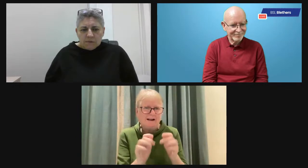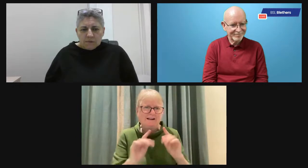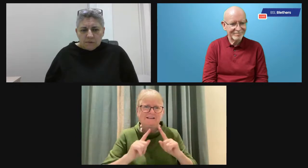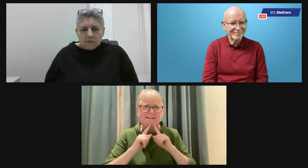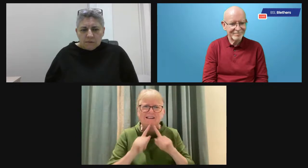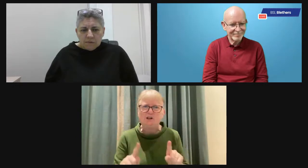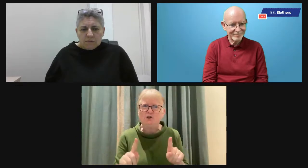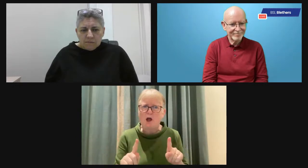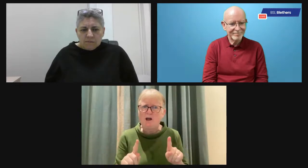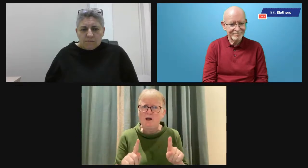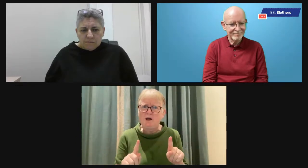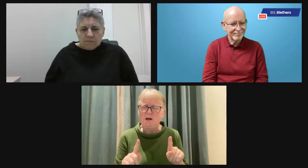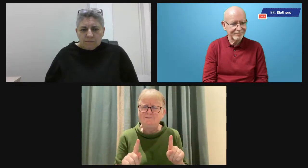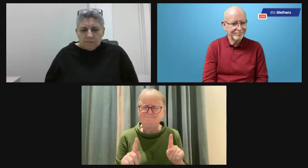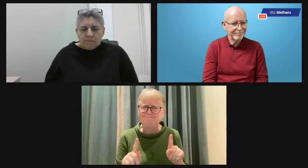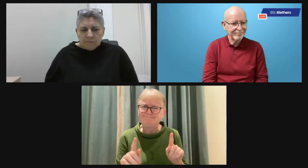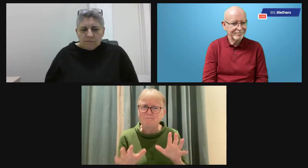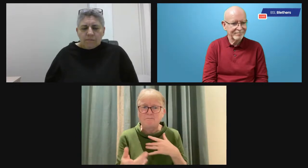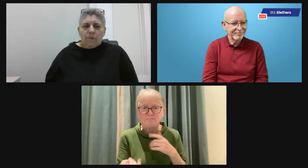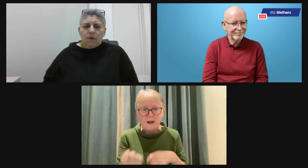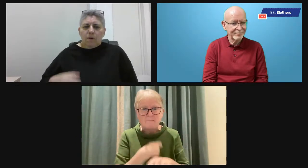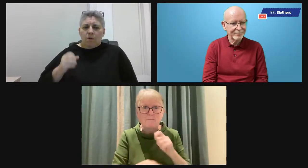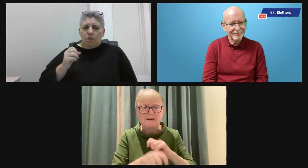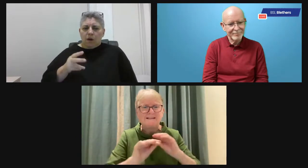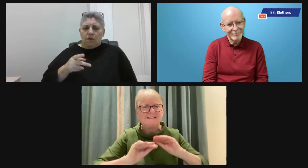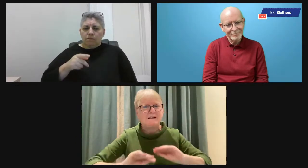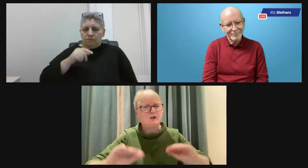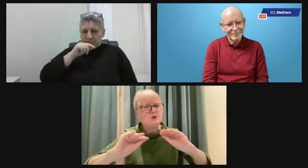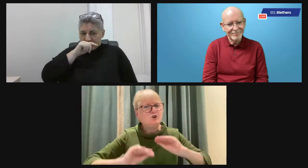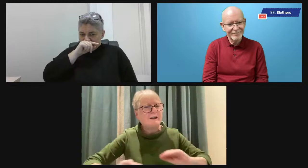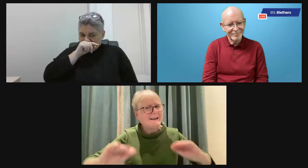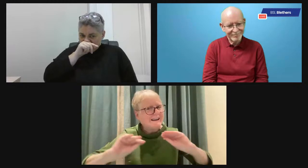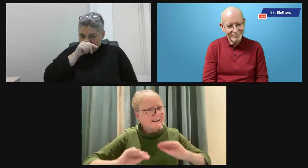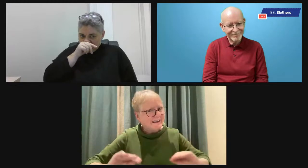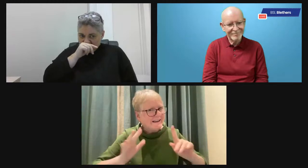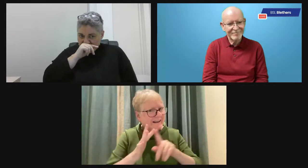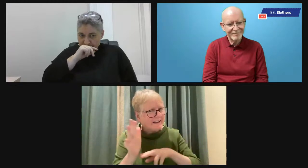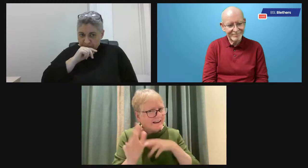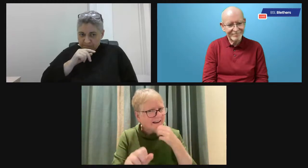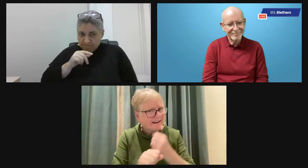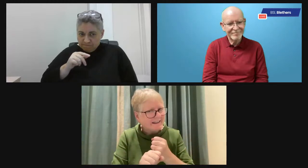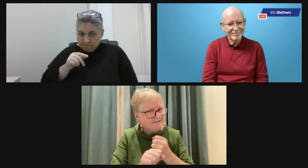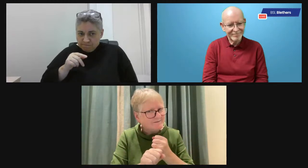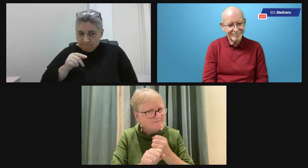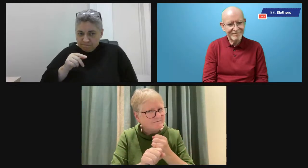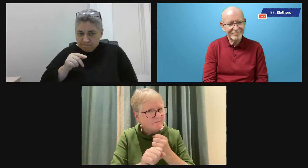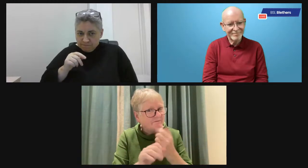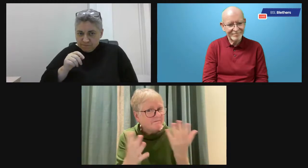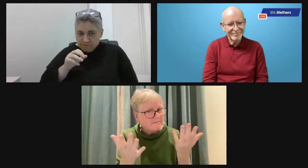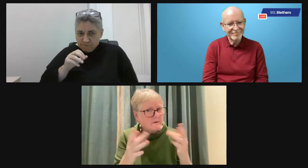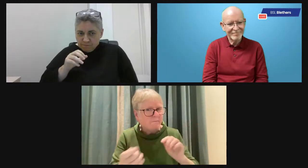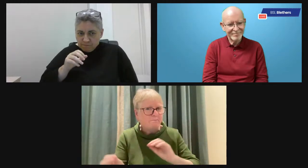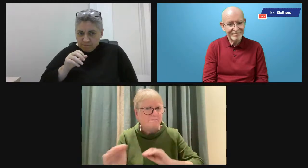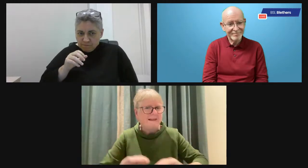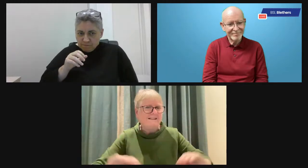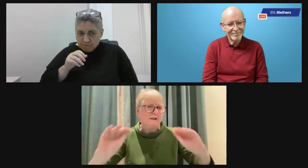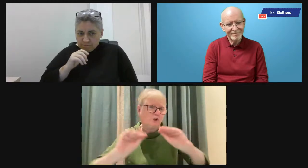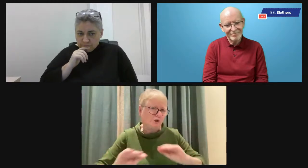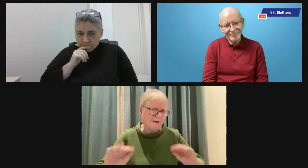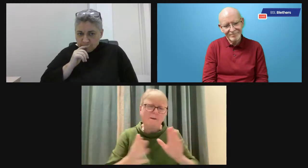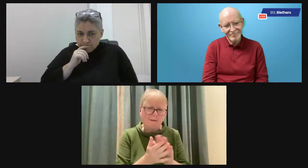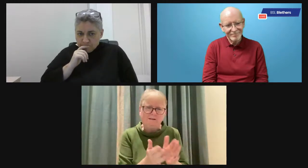think about whether we change our name back again from teacher to tutors, or